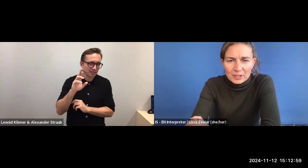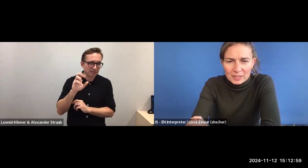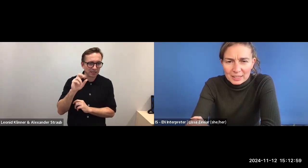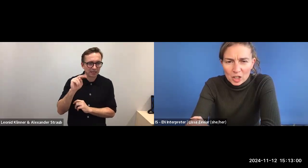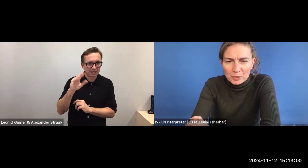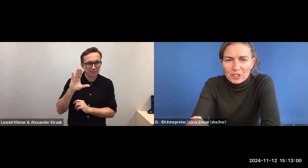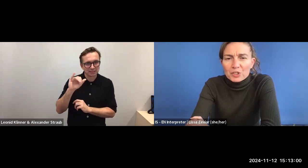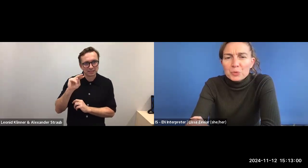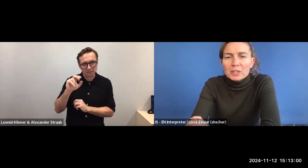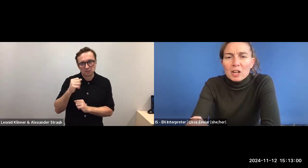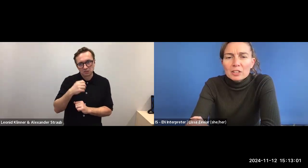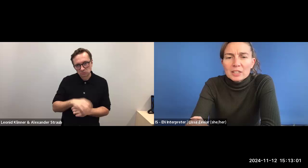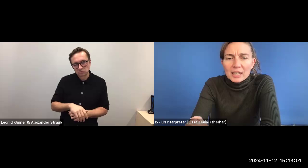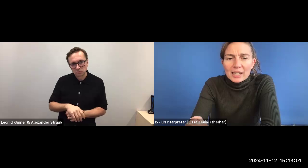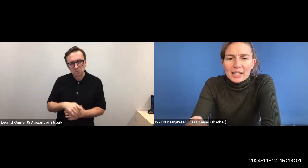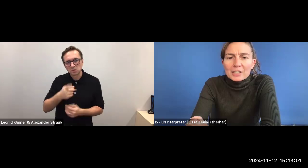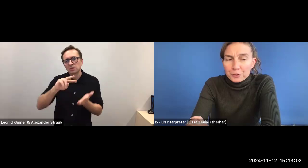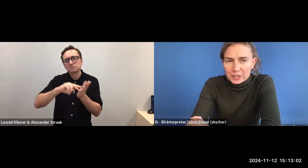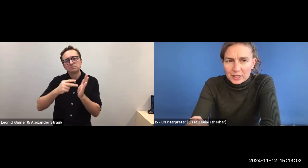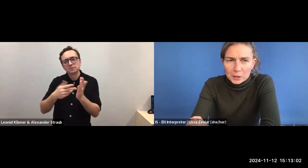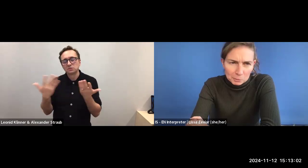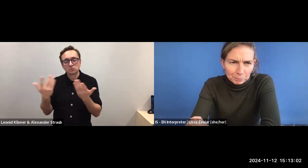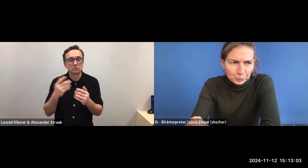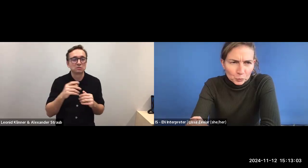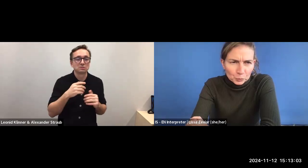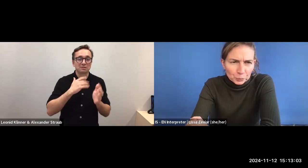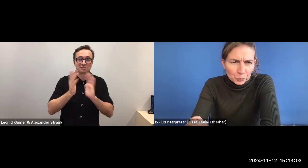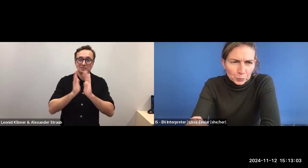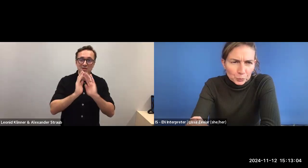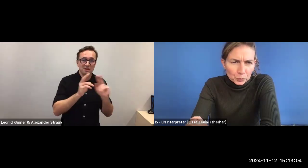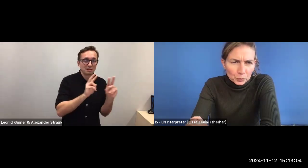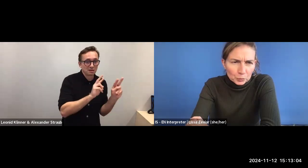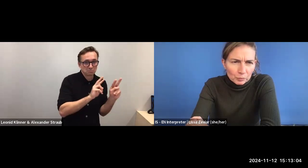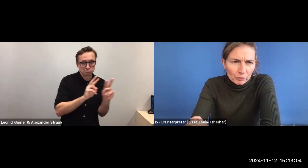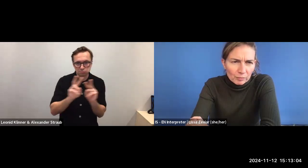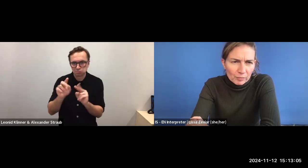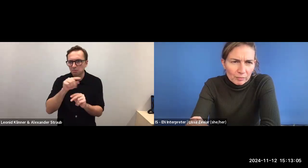We also had the detailed comprehension, and then there's one called inferencing.